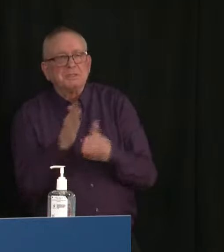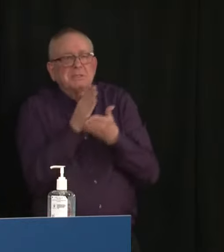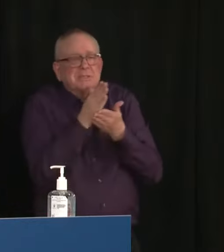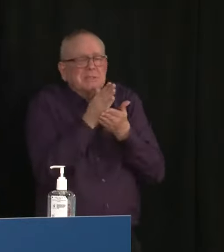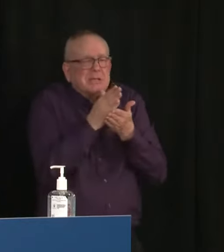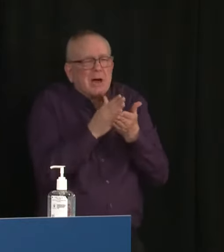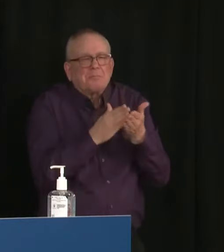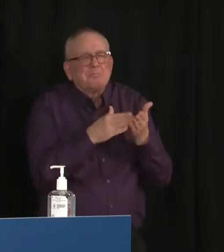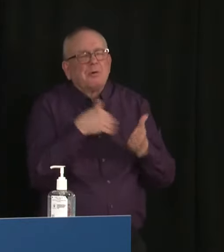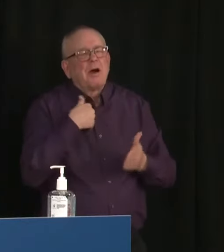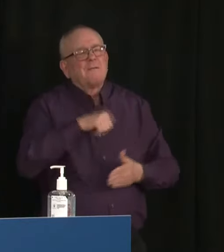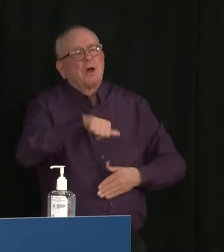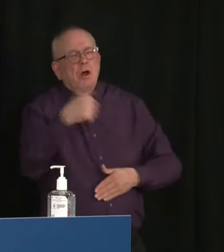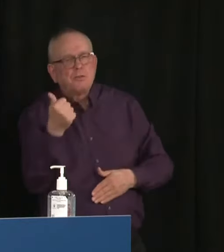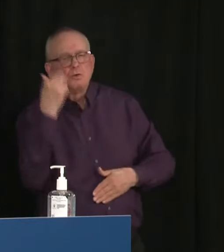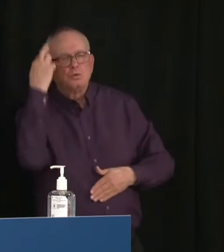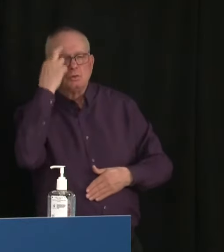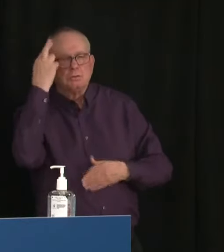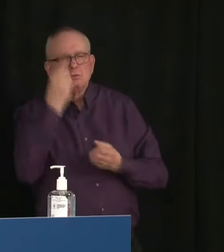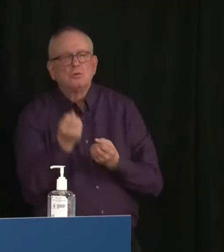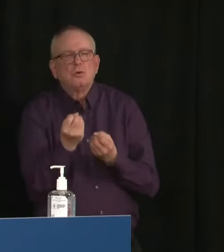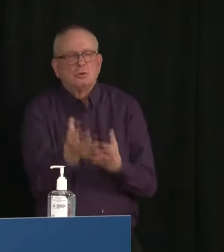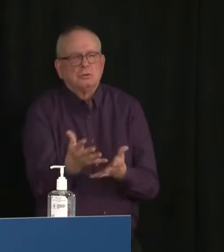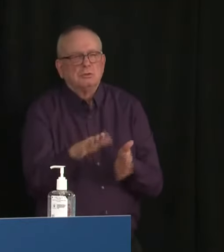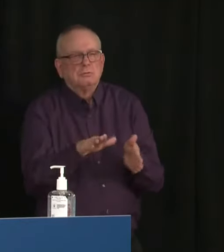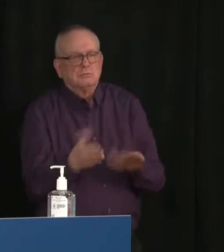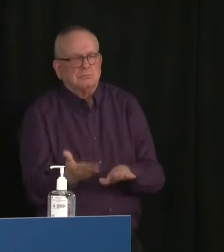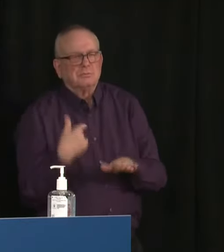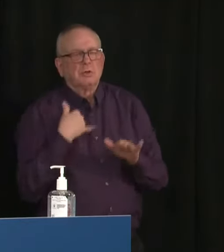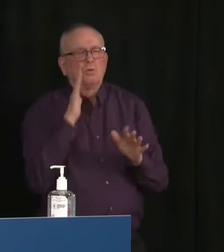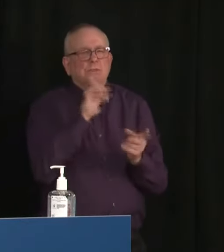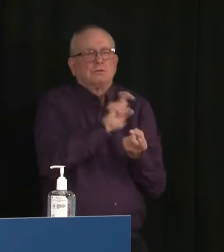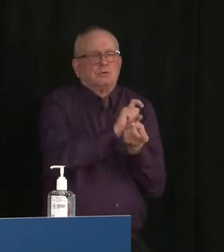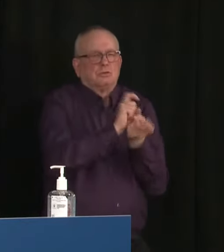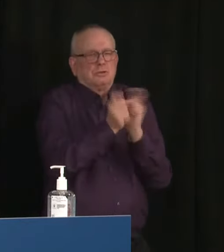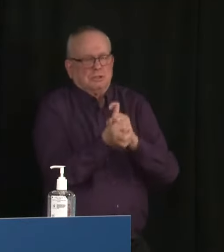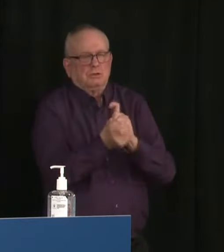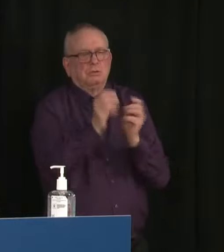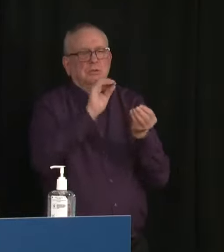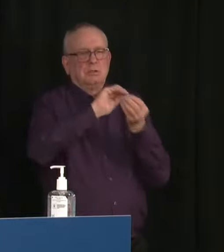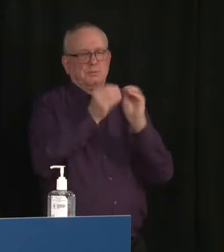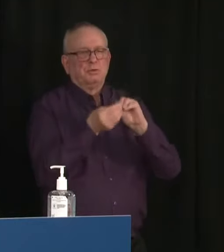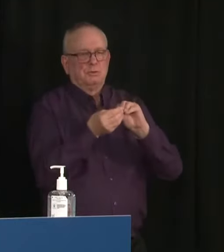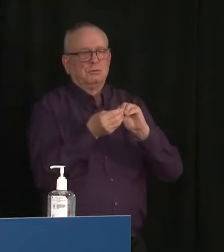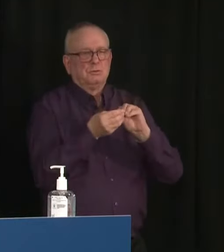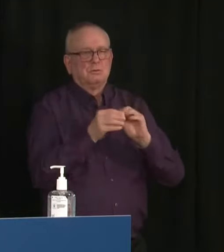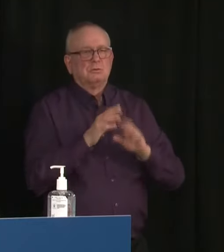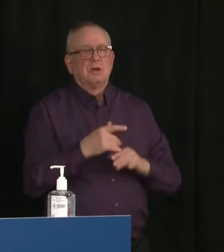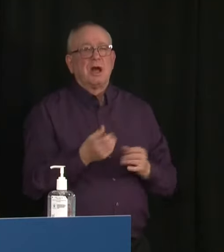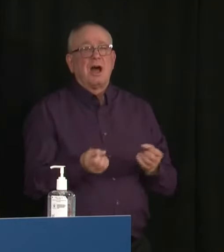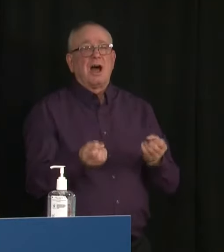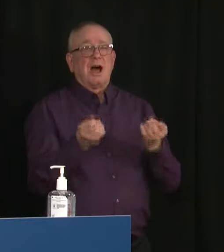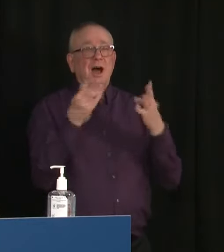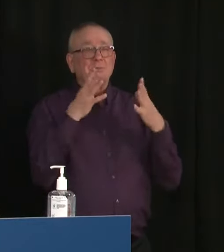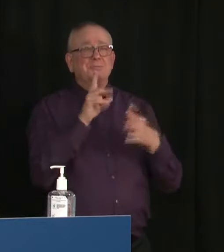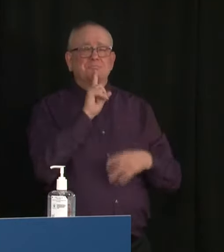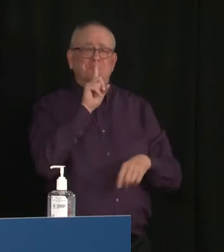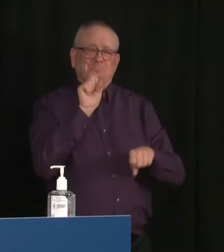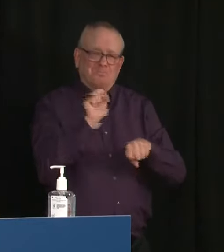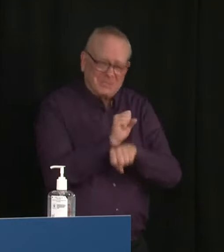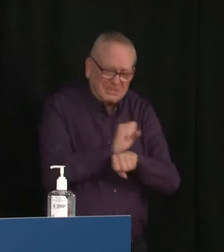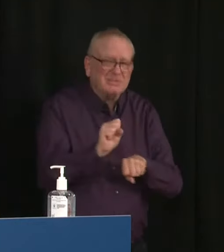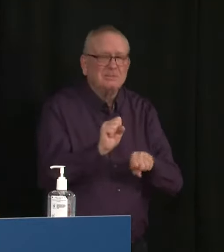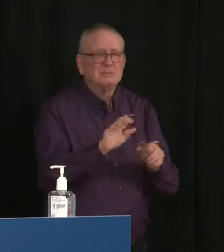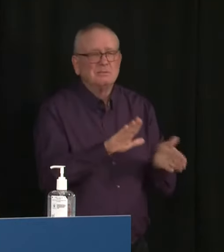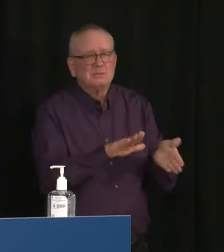to advise of an update being made today to the total number of deaths due to COVID-19. Our most recent review